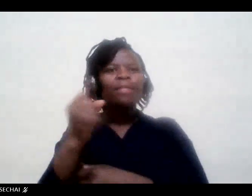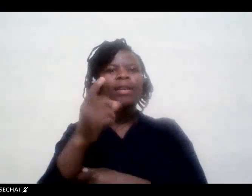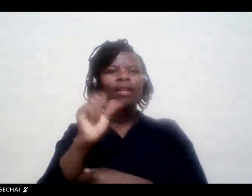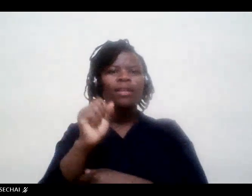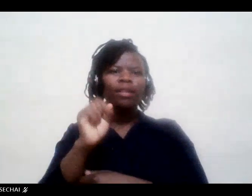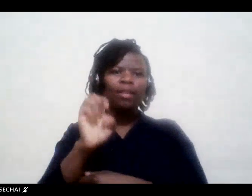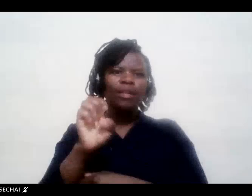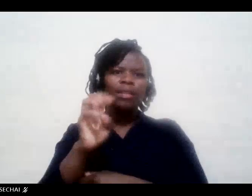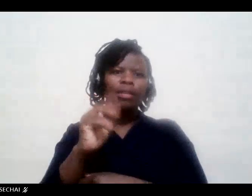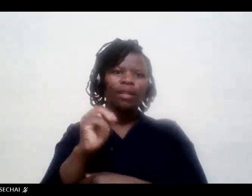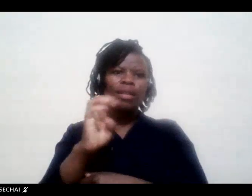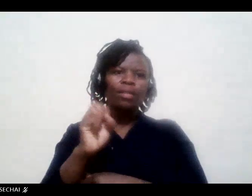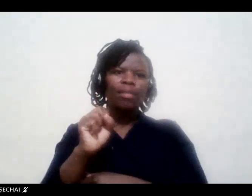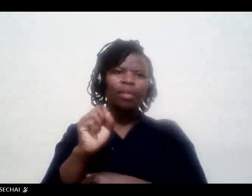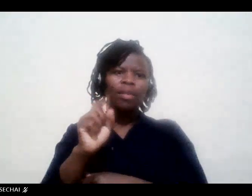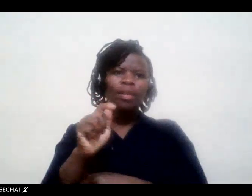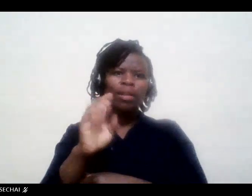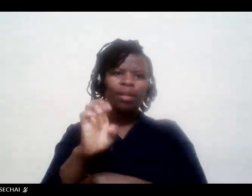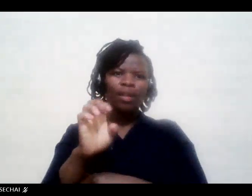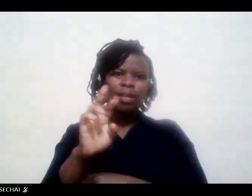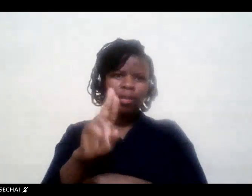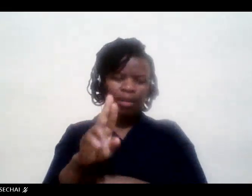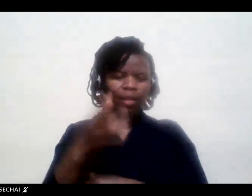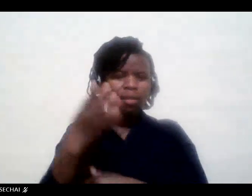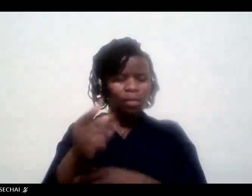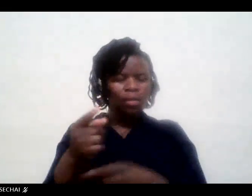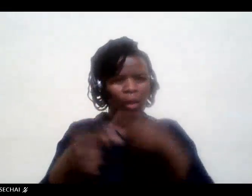the unconscious motivations for special schools.